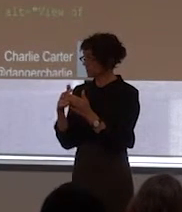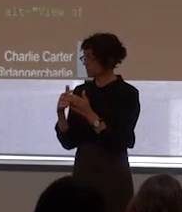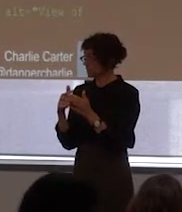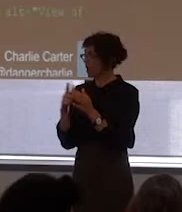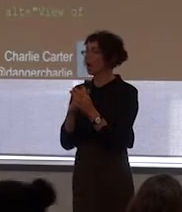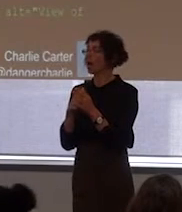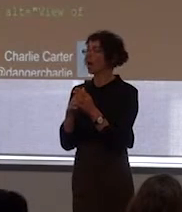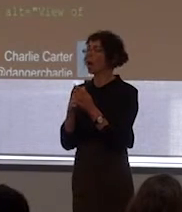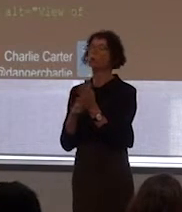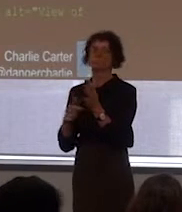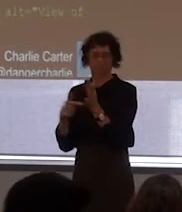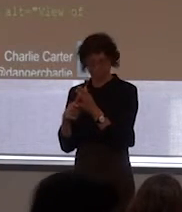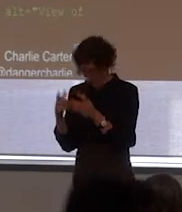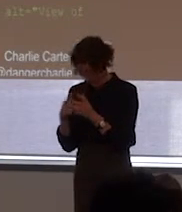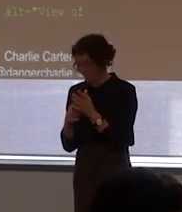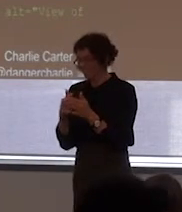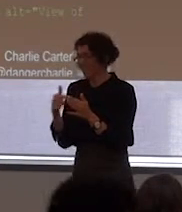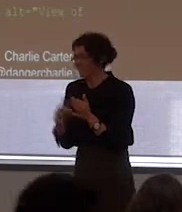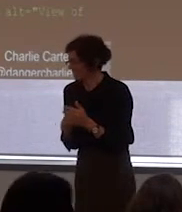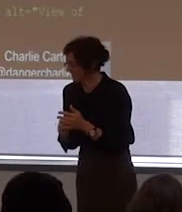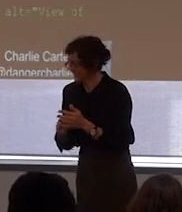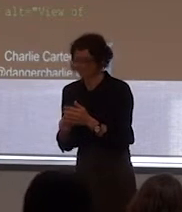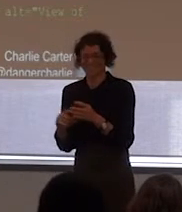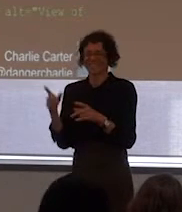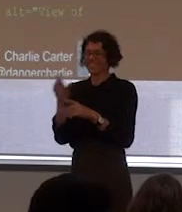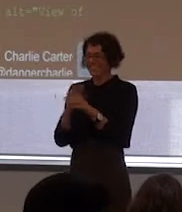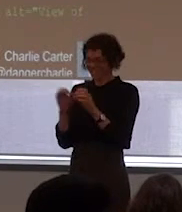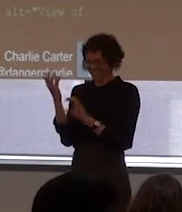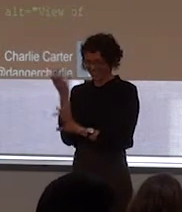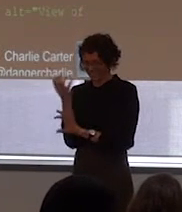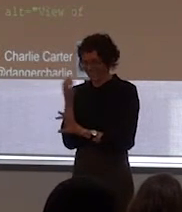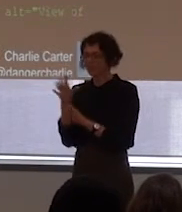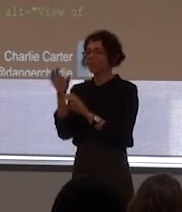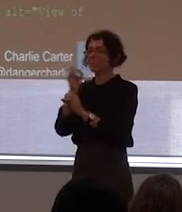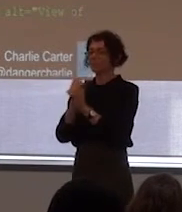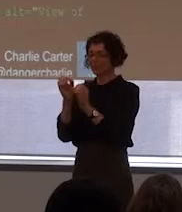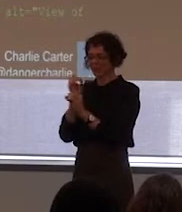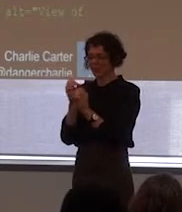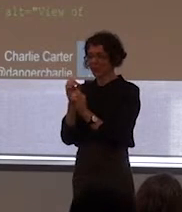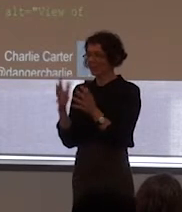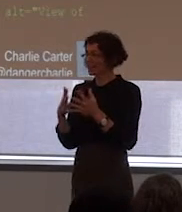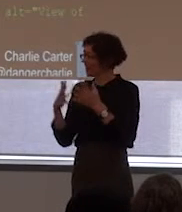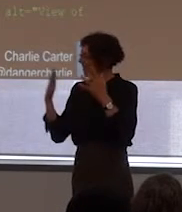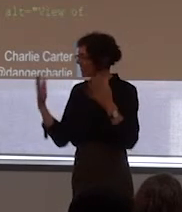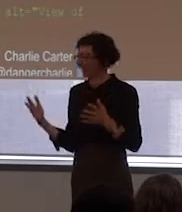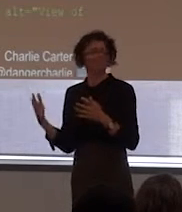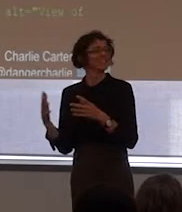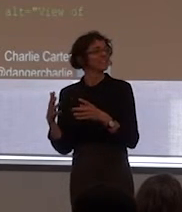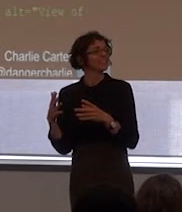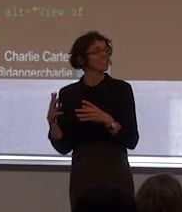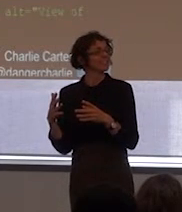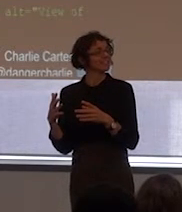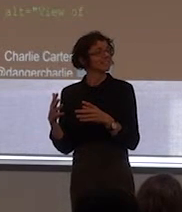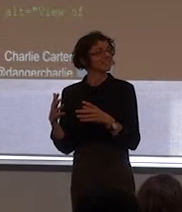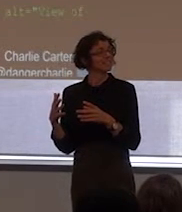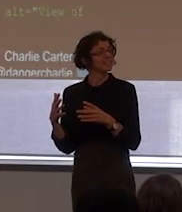need this information. And you know what? Google needs this information. Google is the largest screen reader,